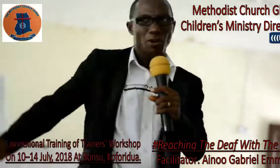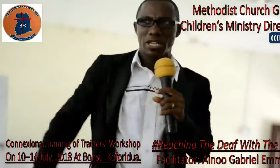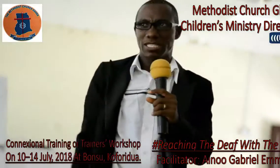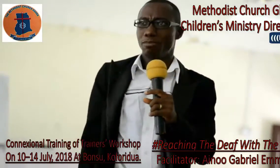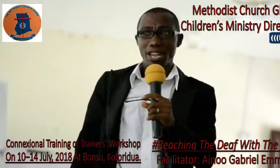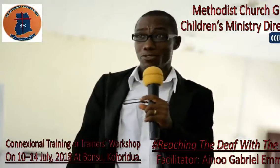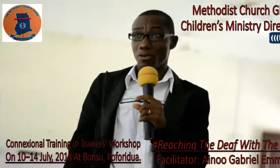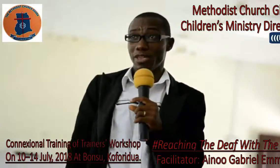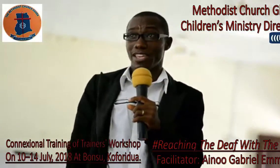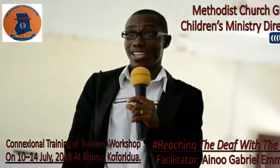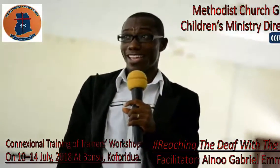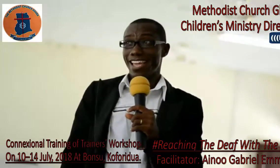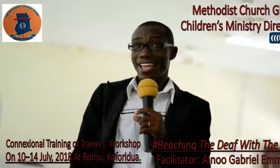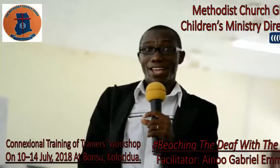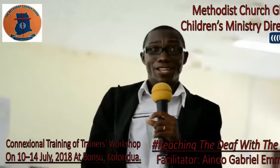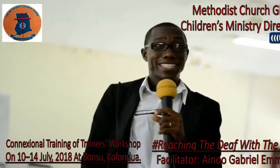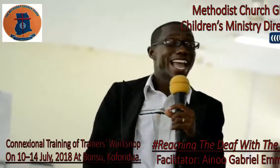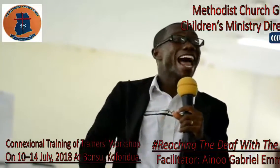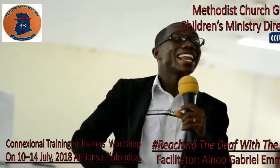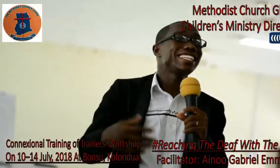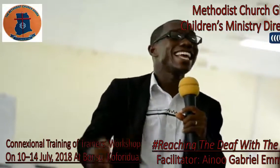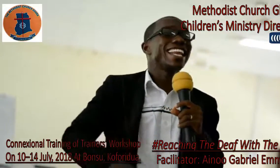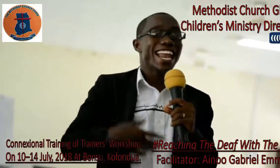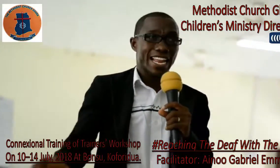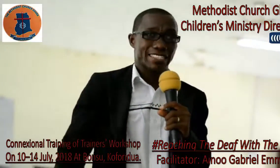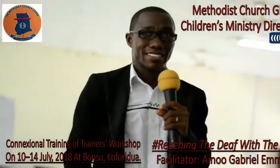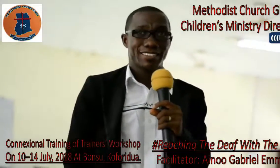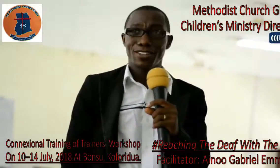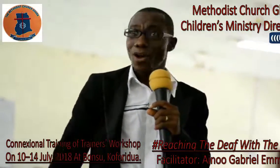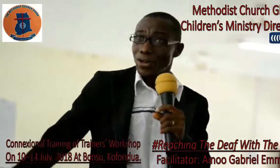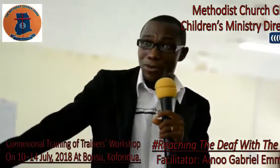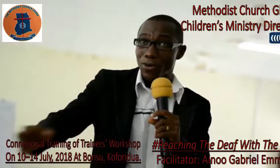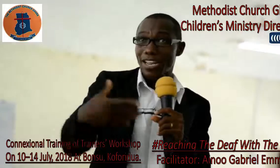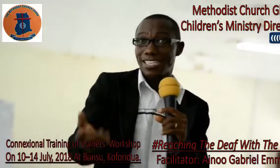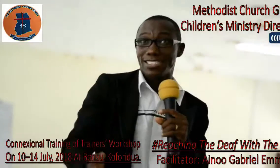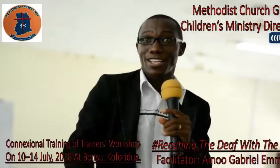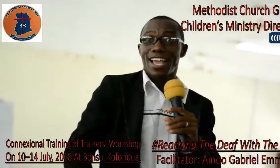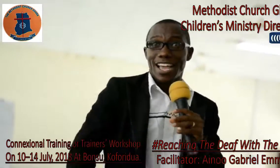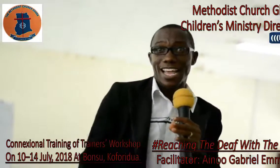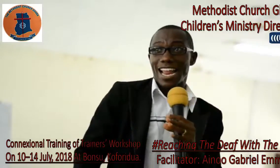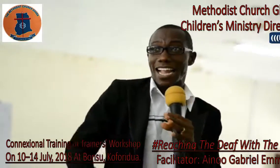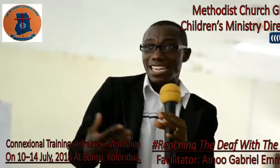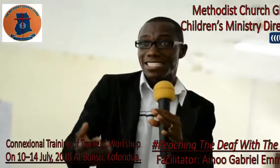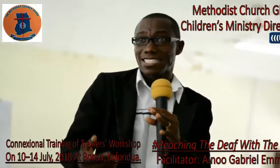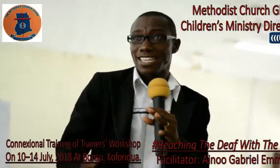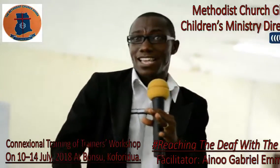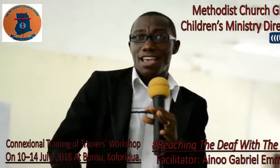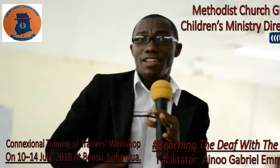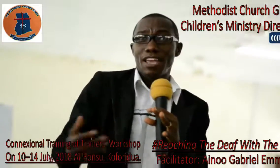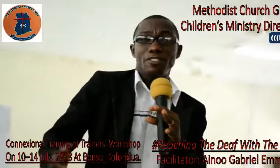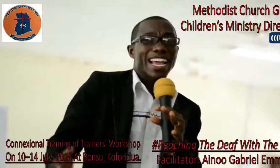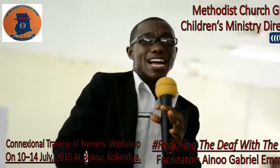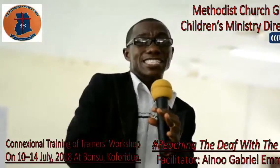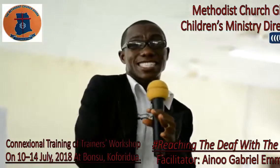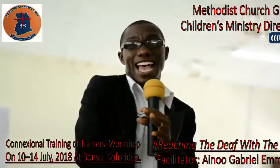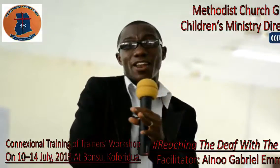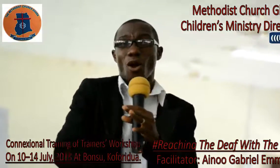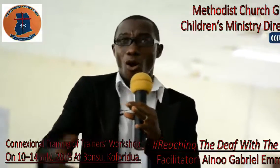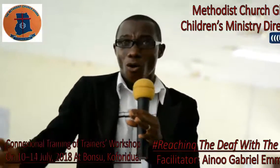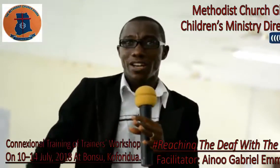language. Believe you me. They learn all the congregation. And then at least, even if they can't sign all, they